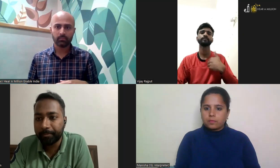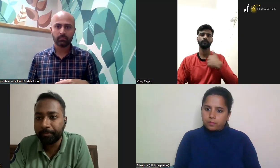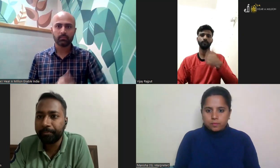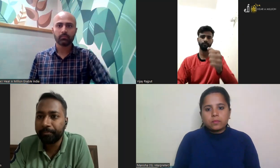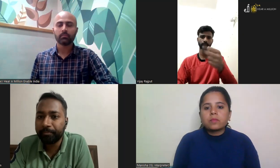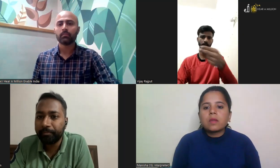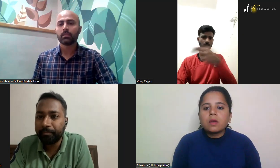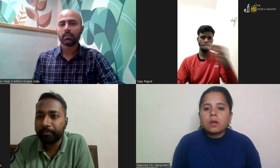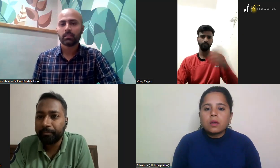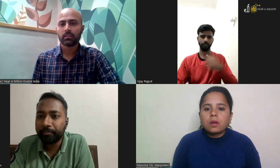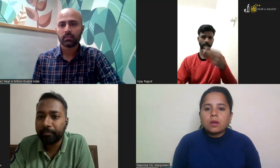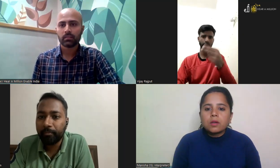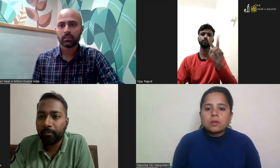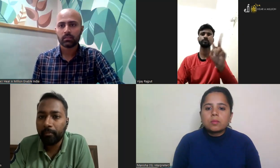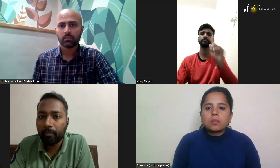Okay.